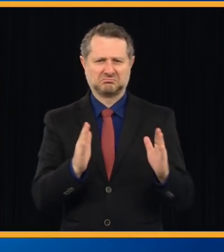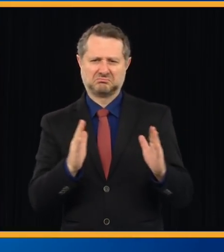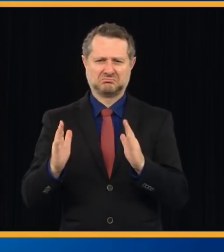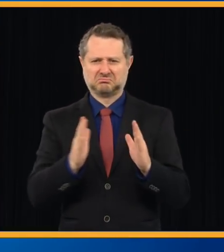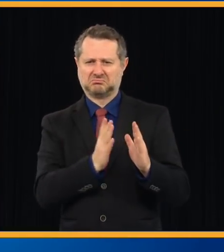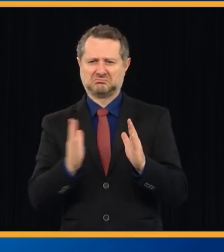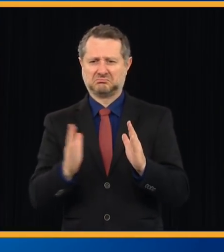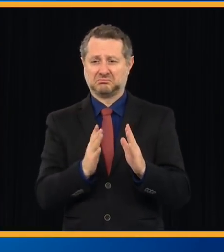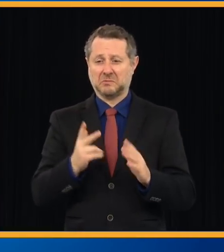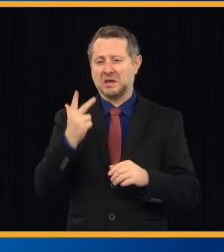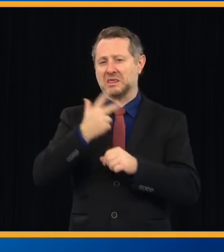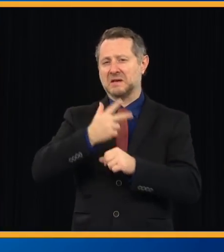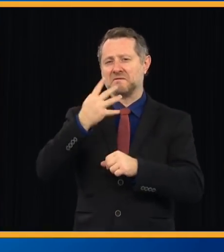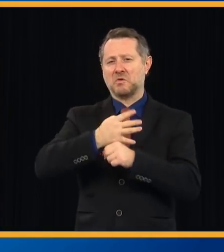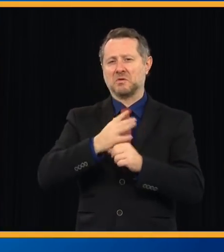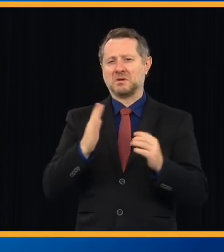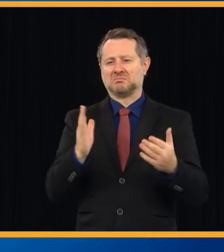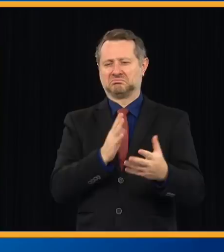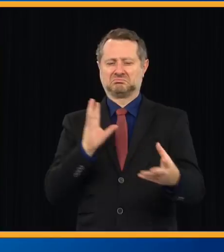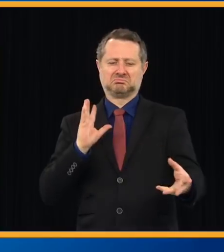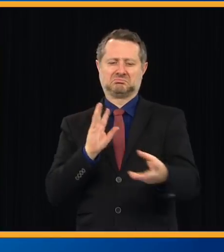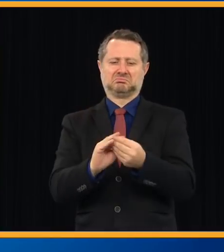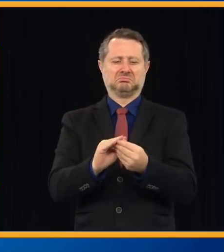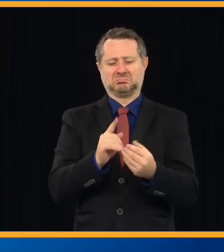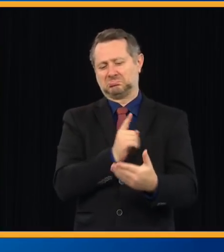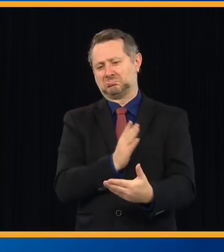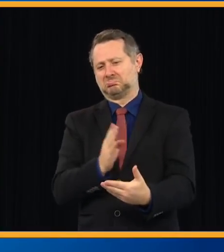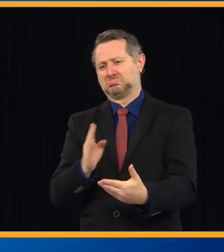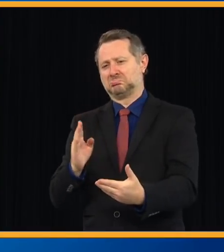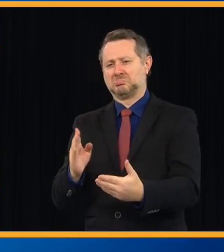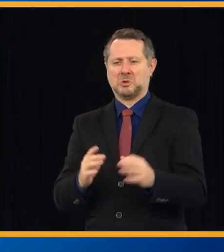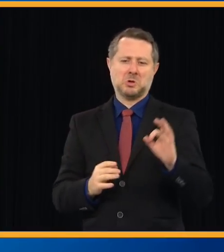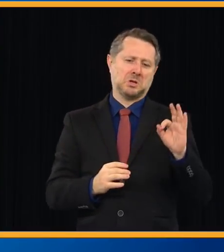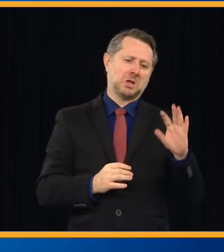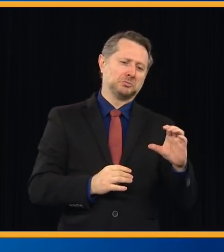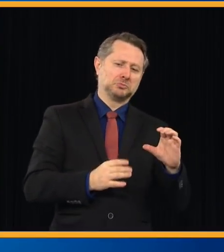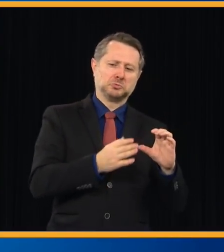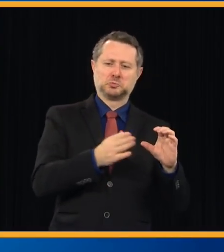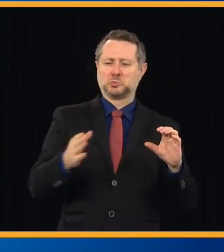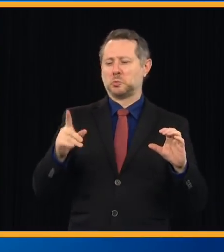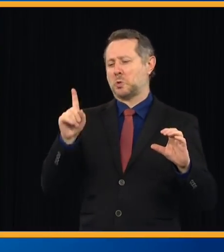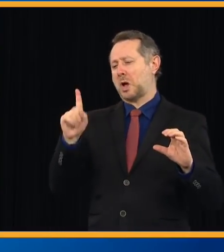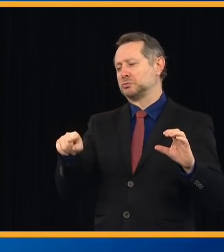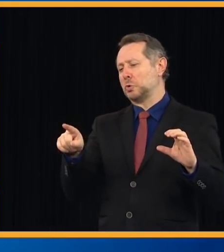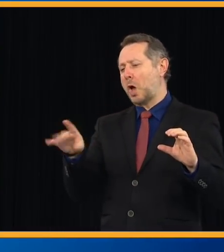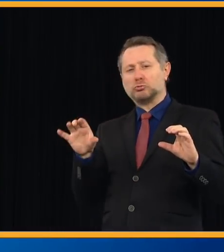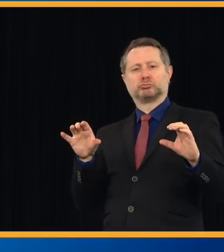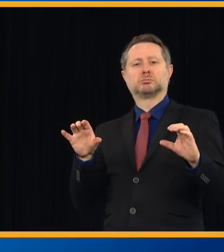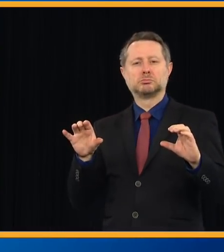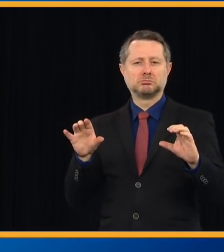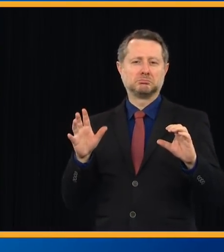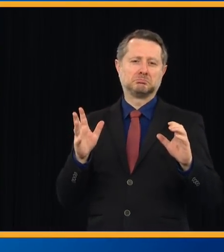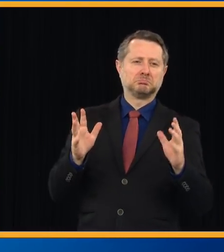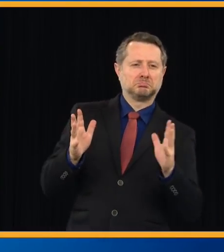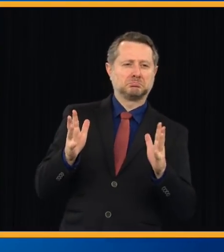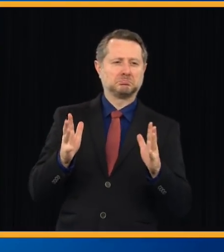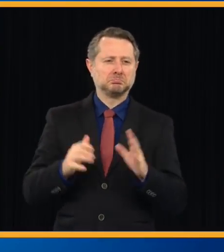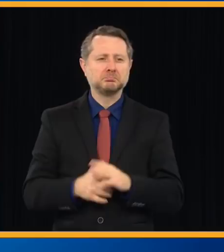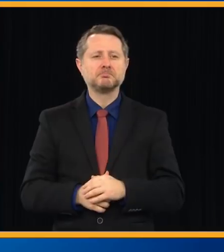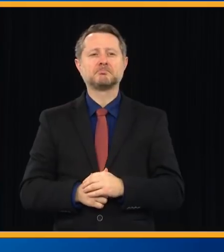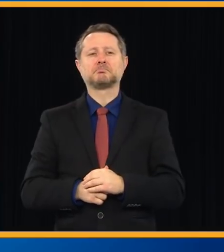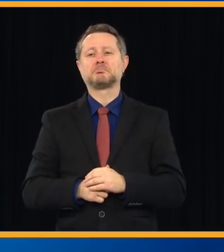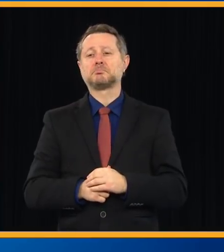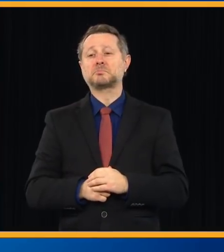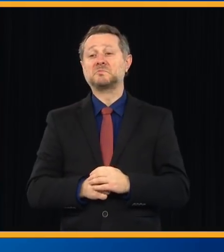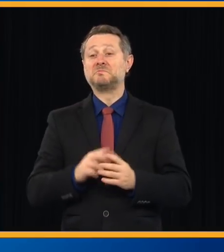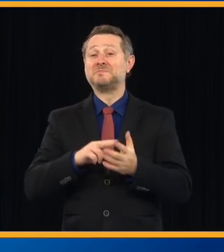days, if you want to say, between 900 and 1,100. That is still too high a